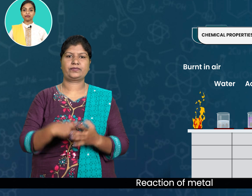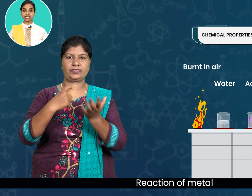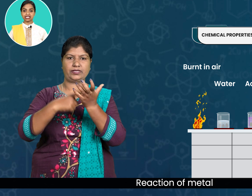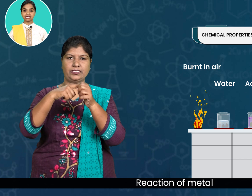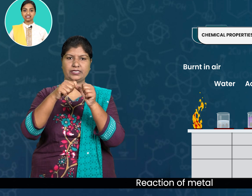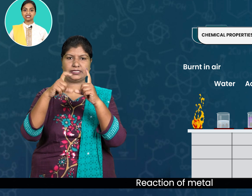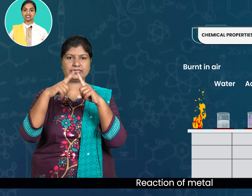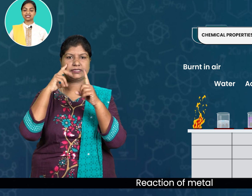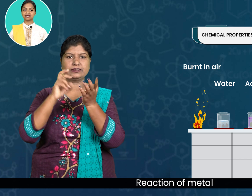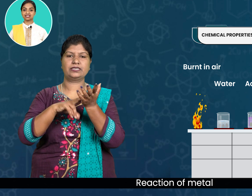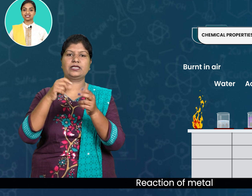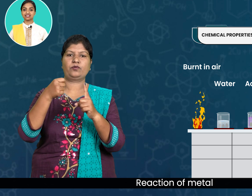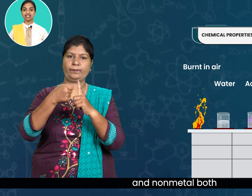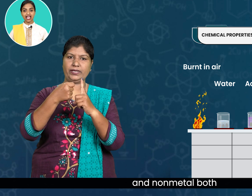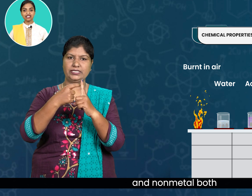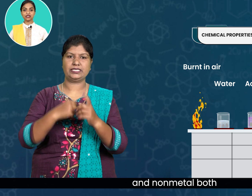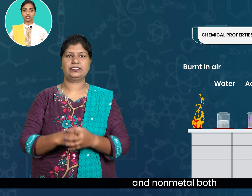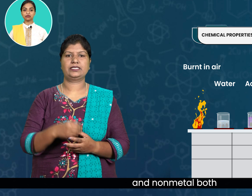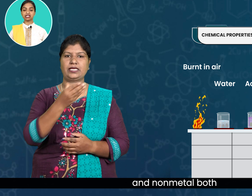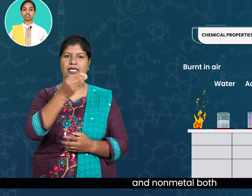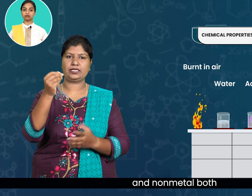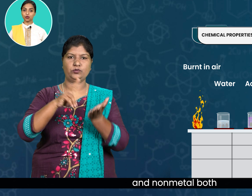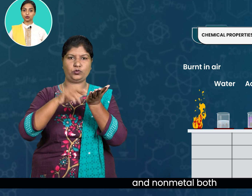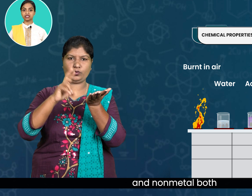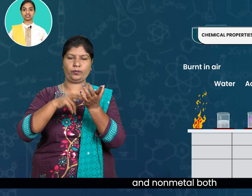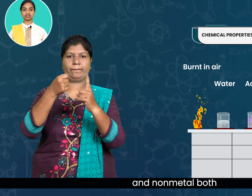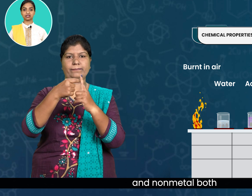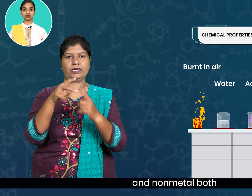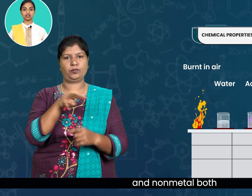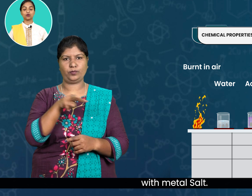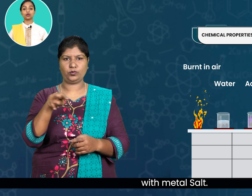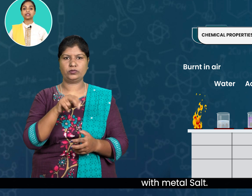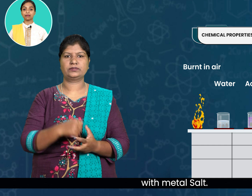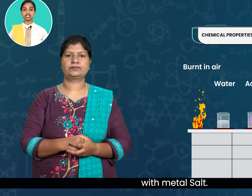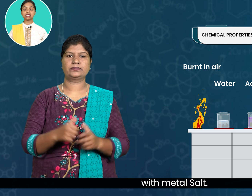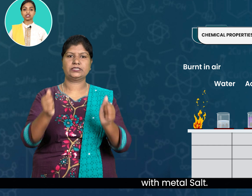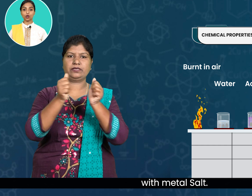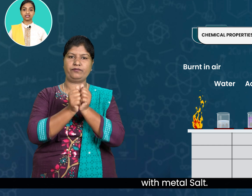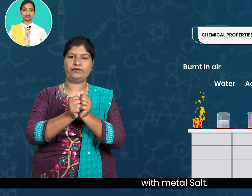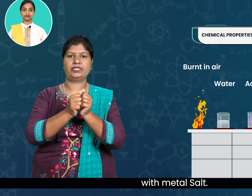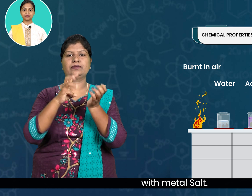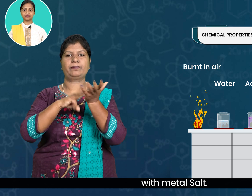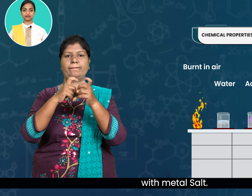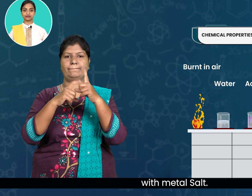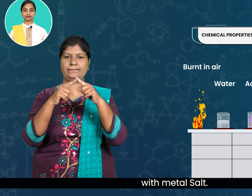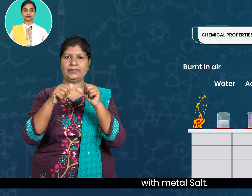Reaction of metal and non-metal both with metal salt.